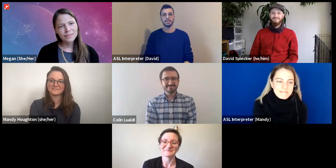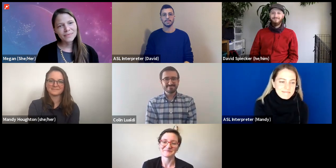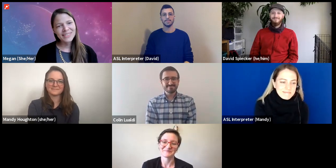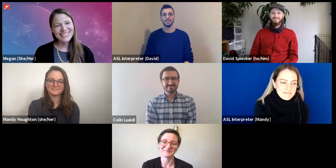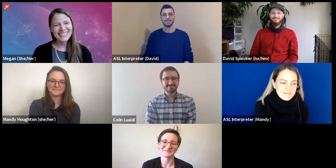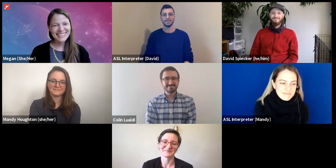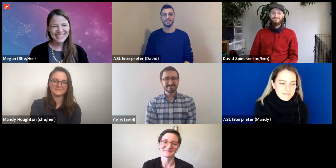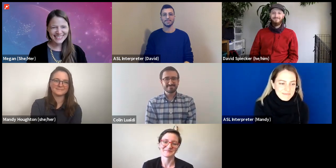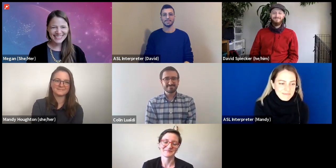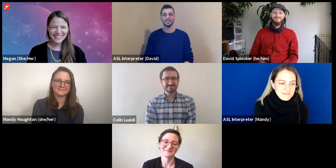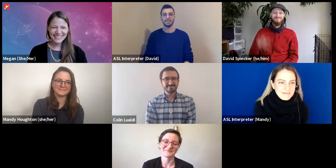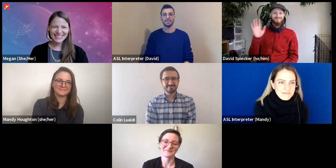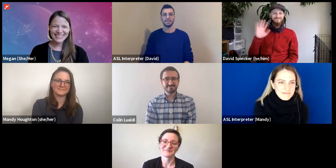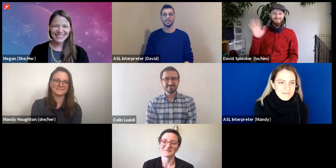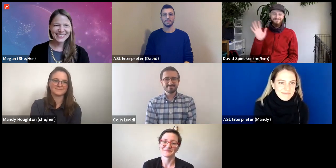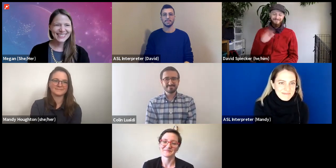research.